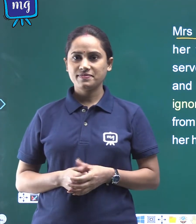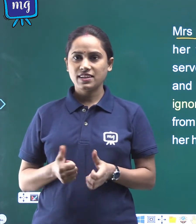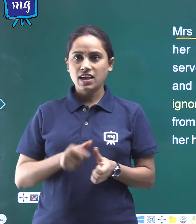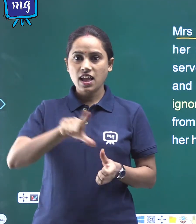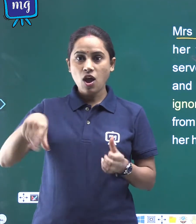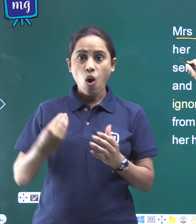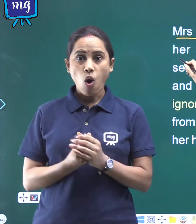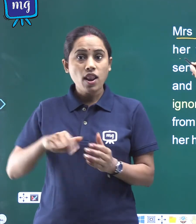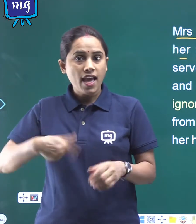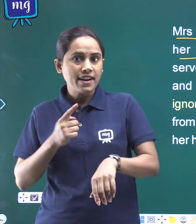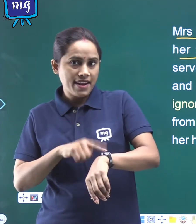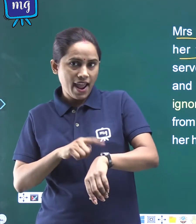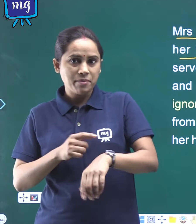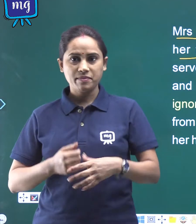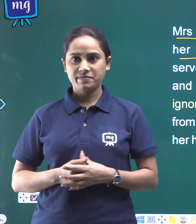all her time